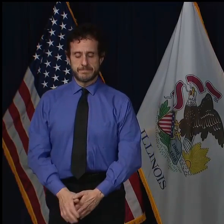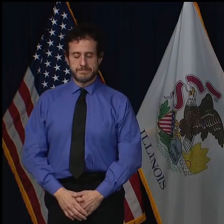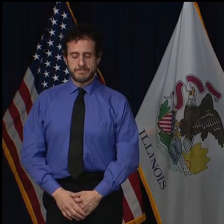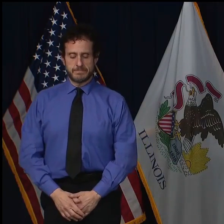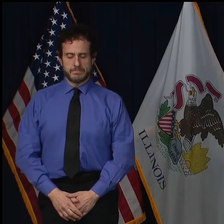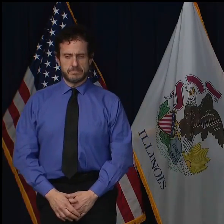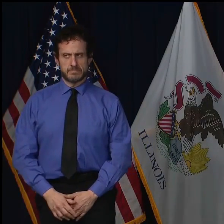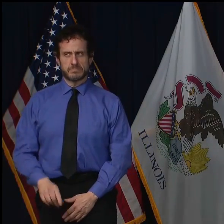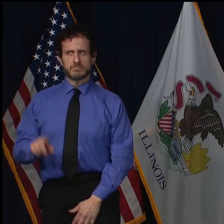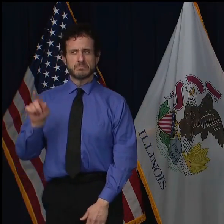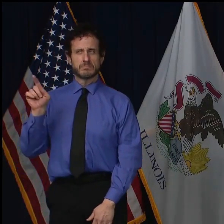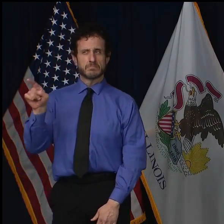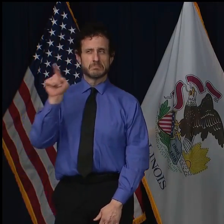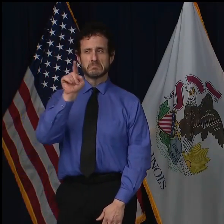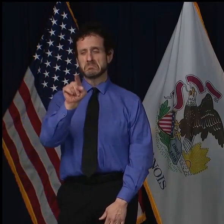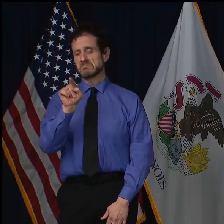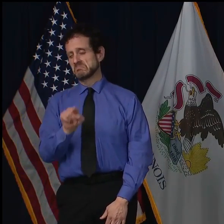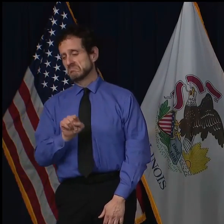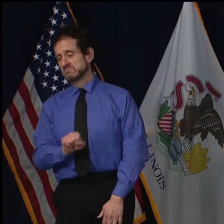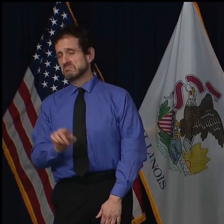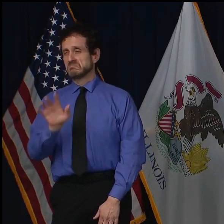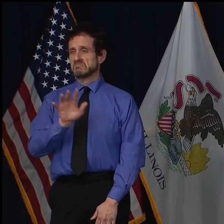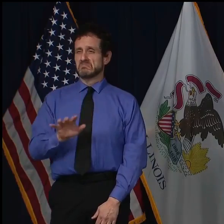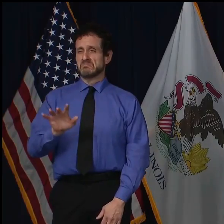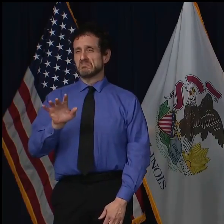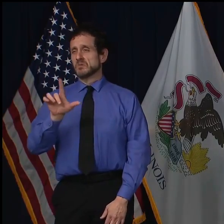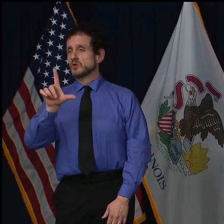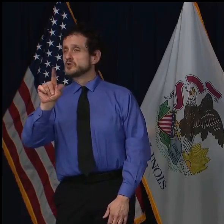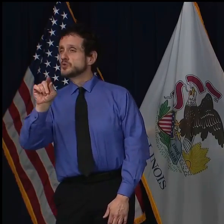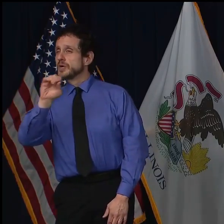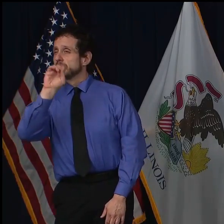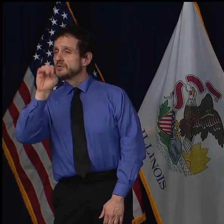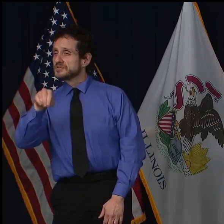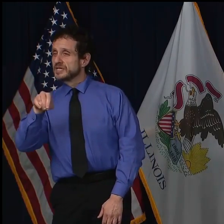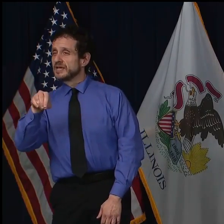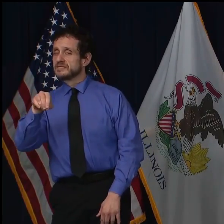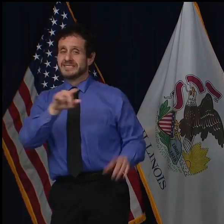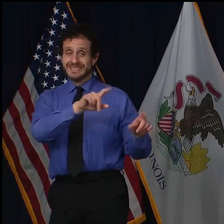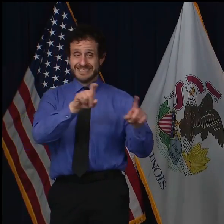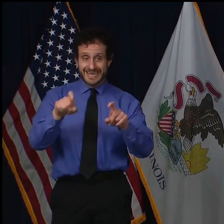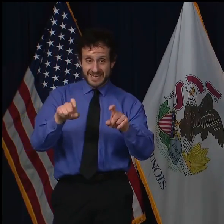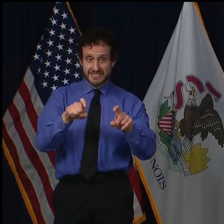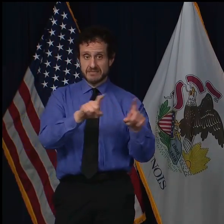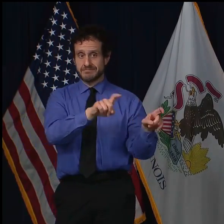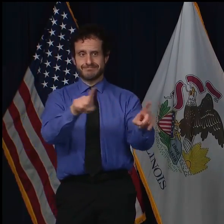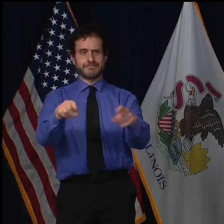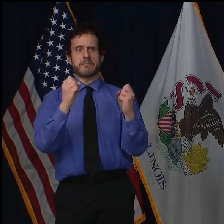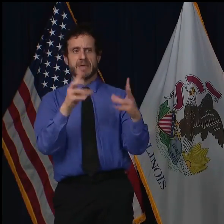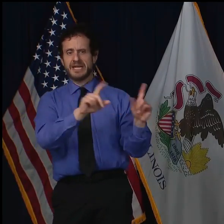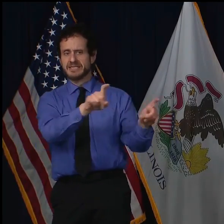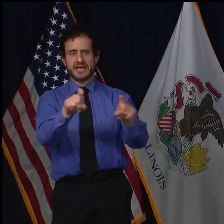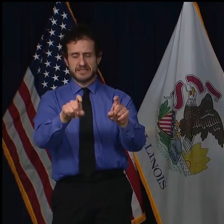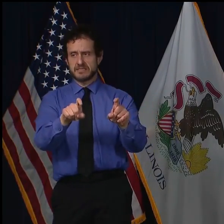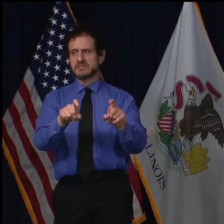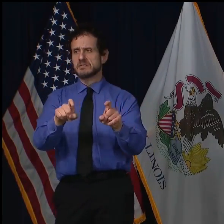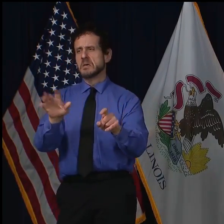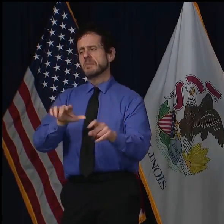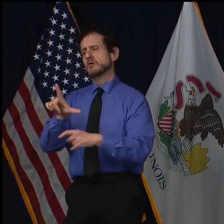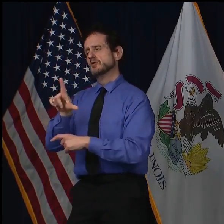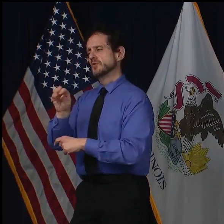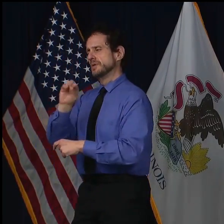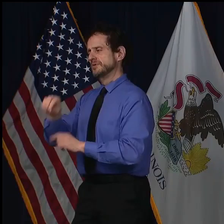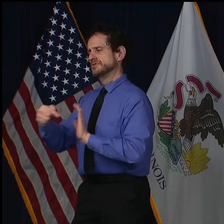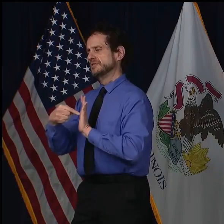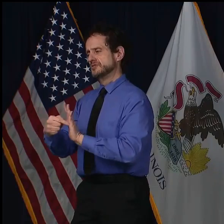about the 20s or lower. So we have some, I think, region, when we talk about